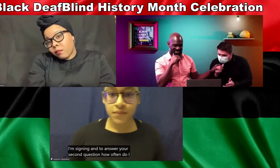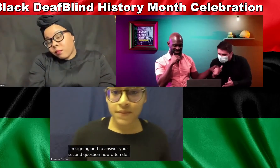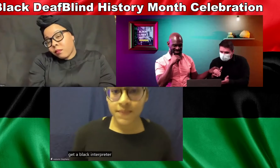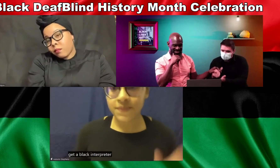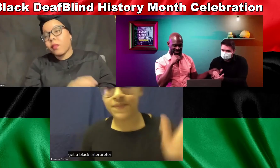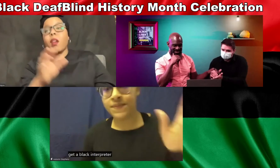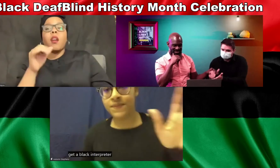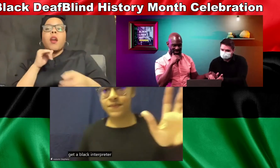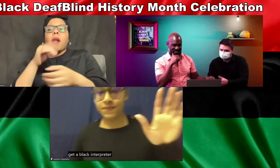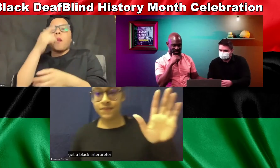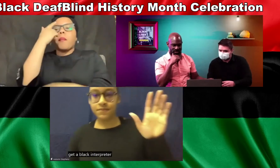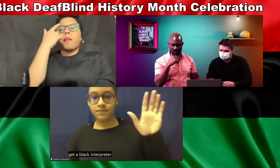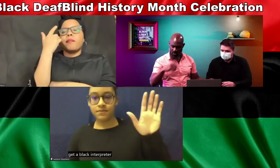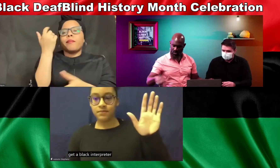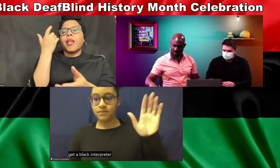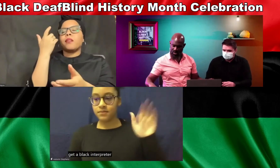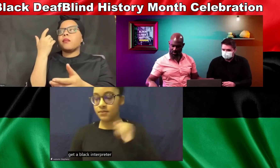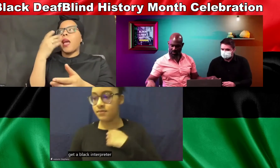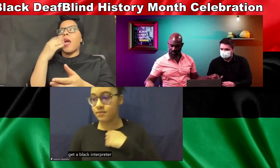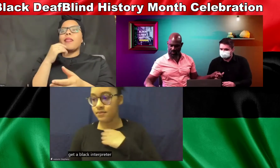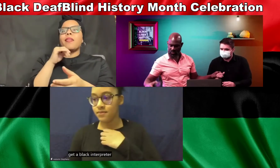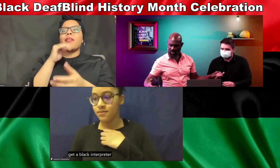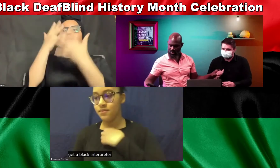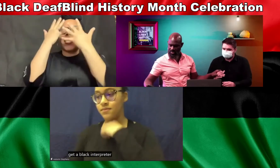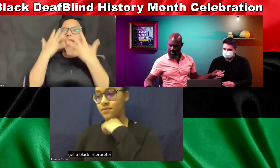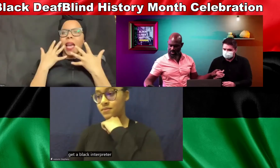It depends, not often.